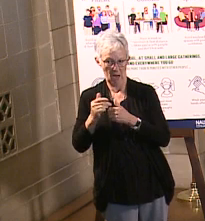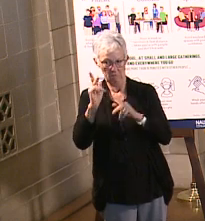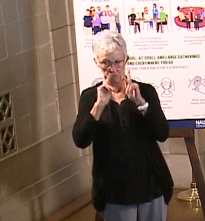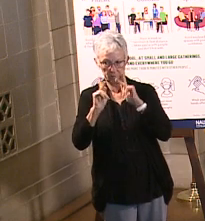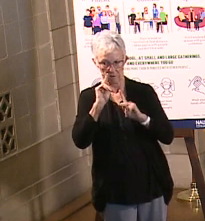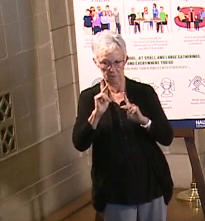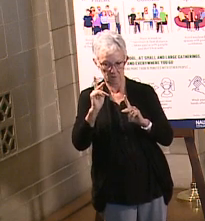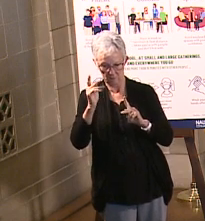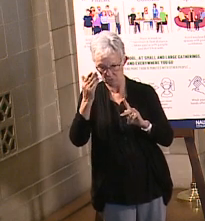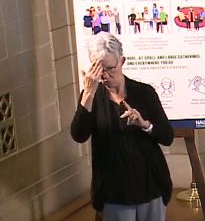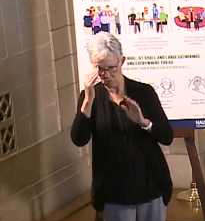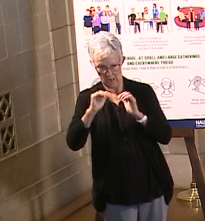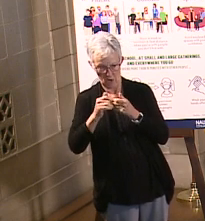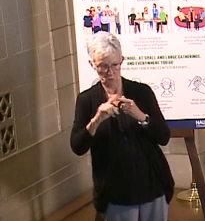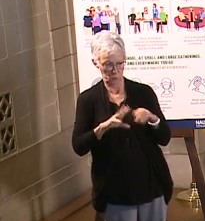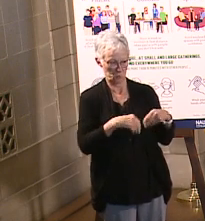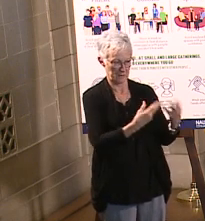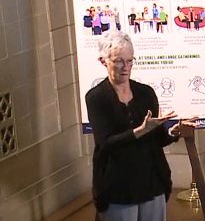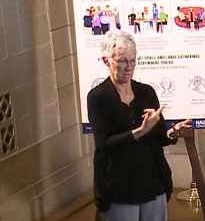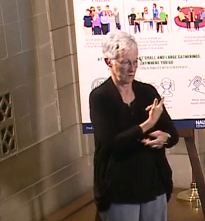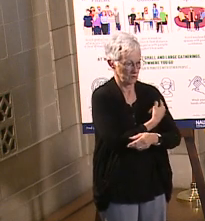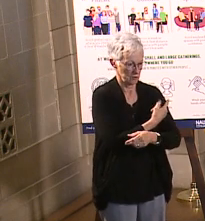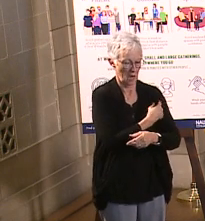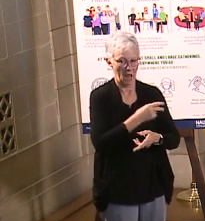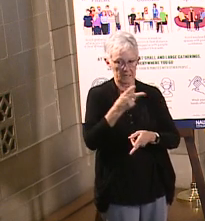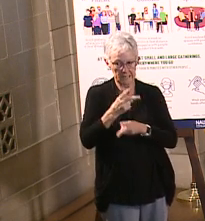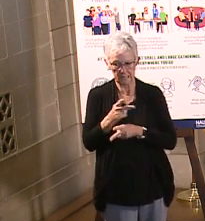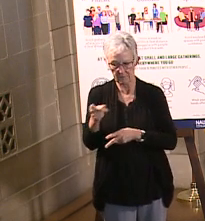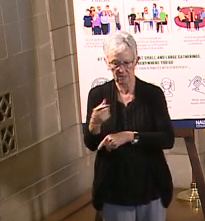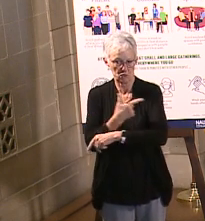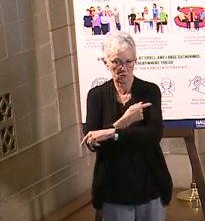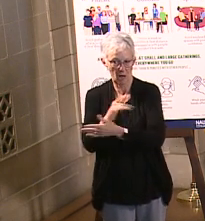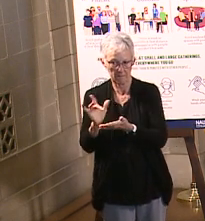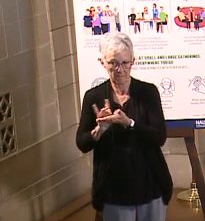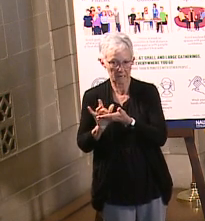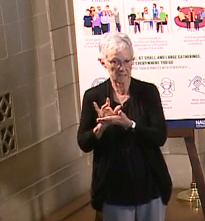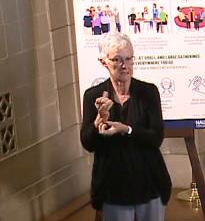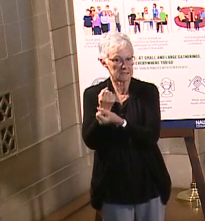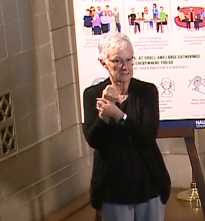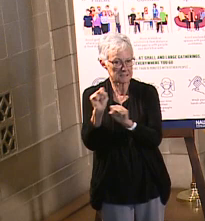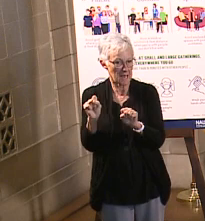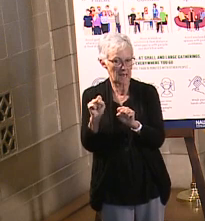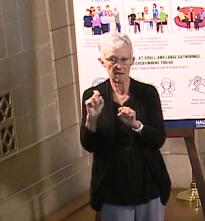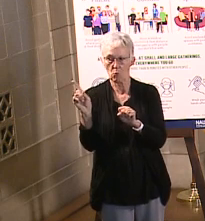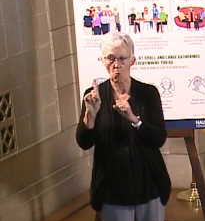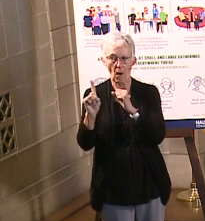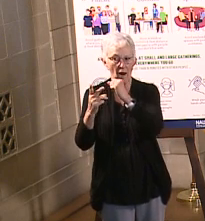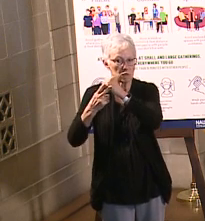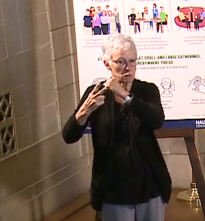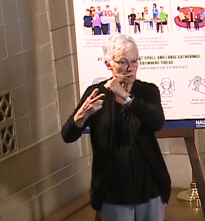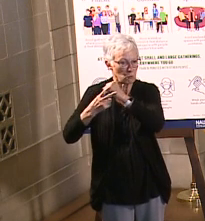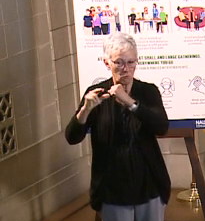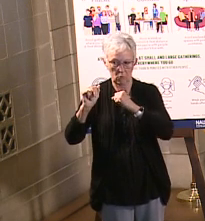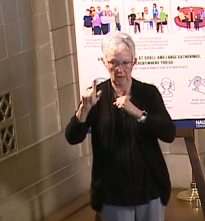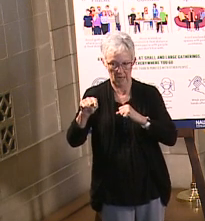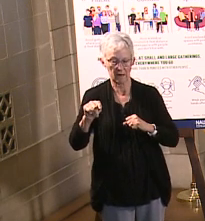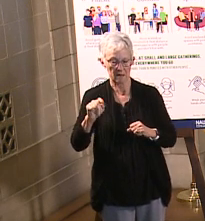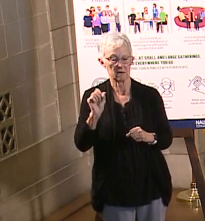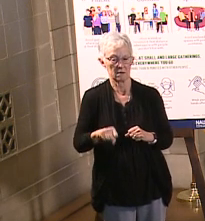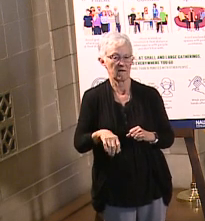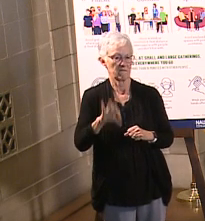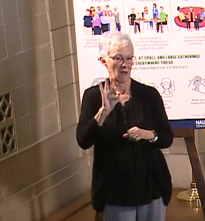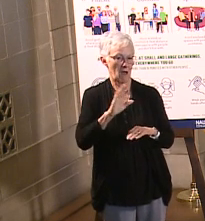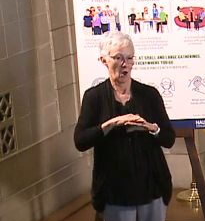by CDC and vaccine manufacturers. These tools can be found at the immunization program's webpage, which is